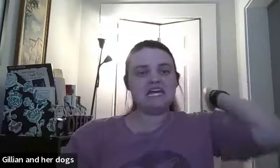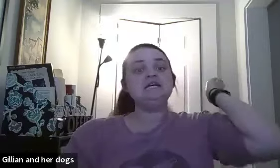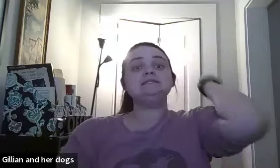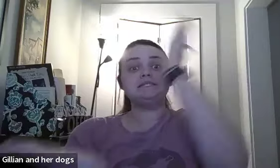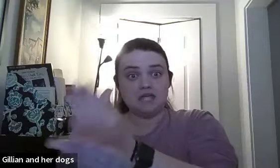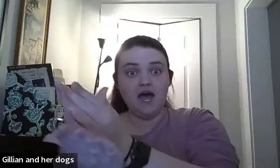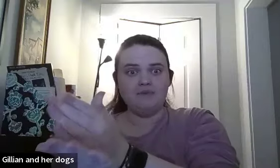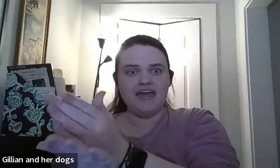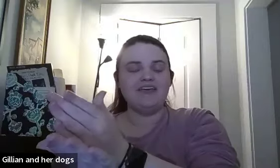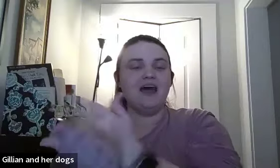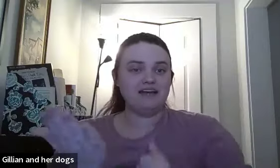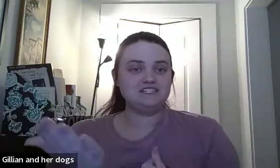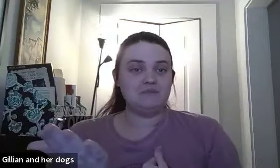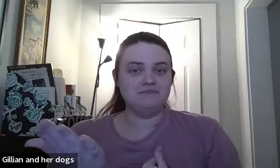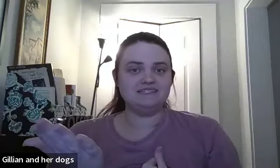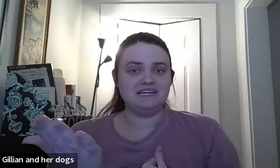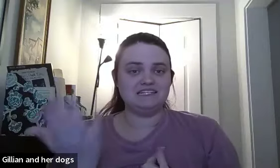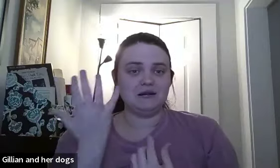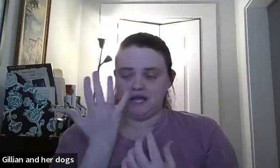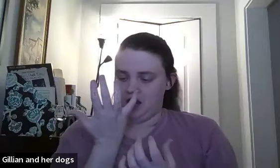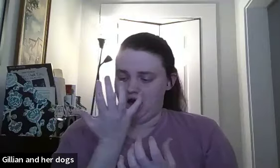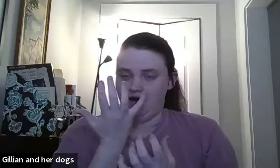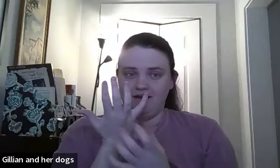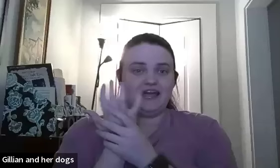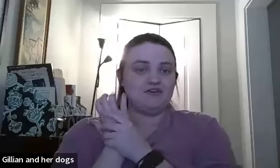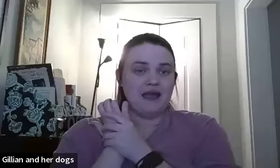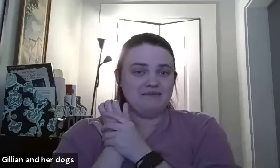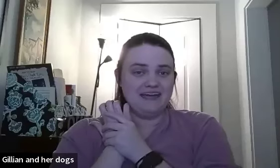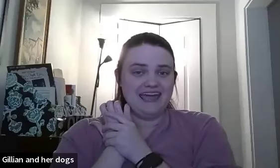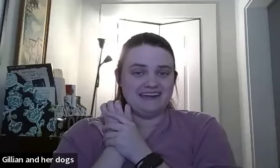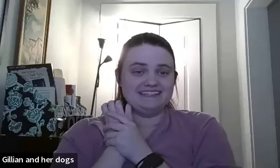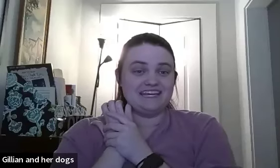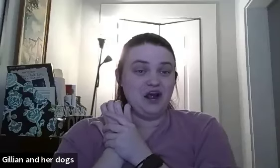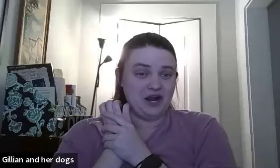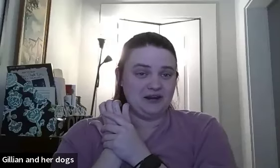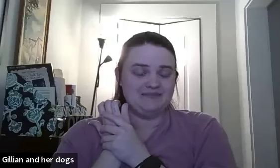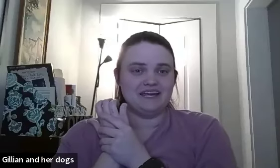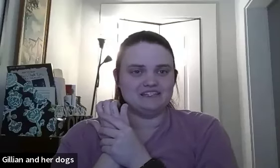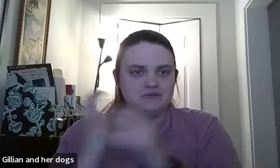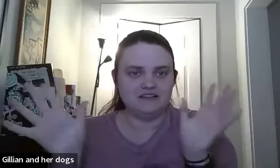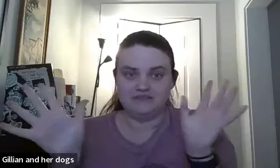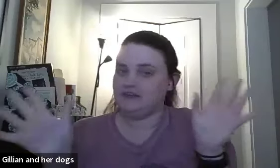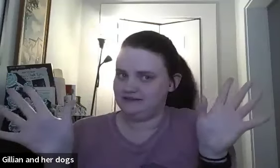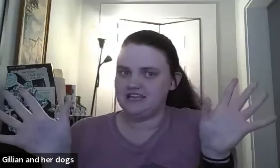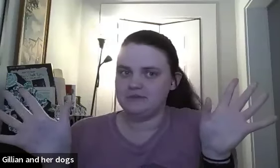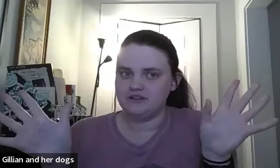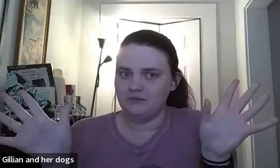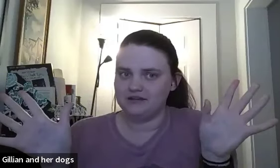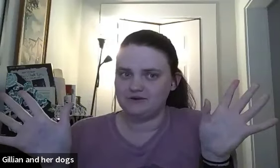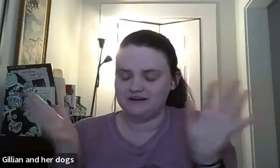like, stop. And then I stop mid-sentence and I'm like, "Ah," like I grab my hand because it hurt. And my kids are immediately like, they stop and they're like, what's wrong? And